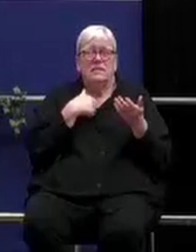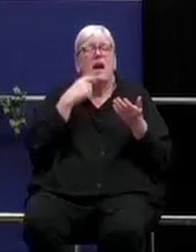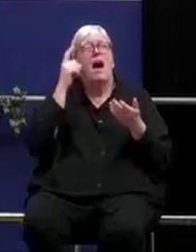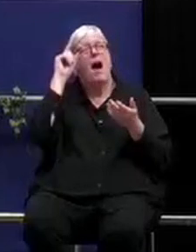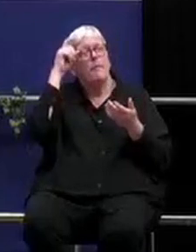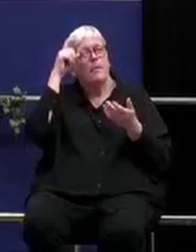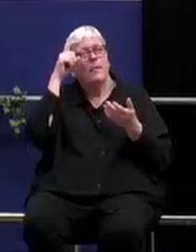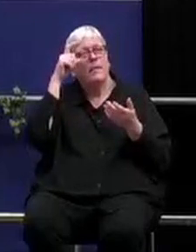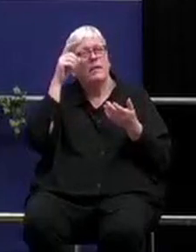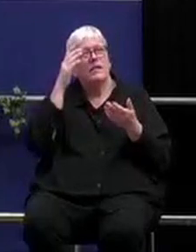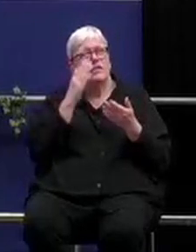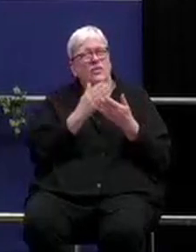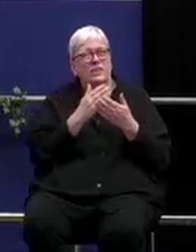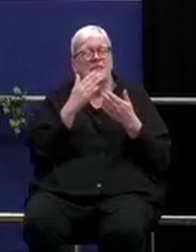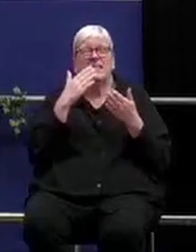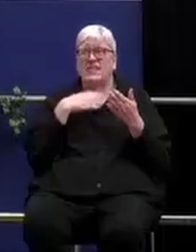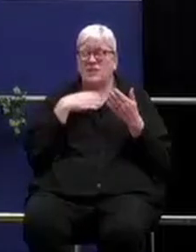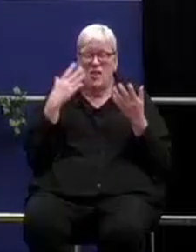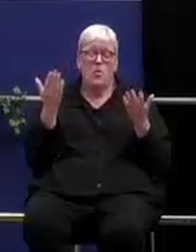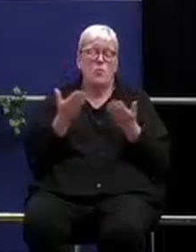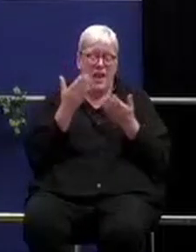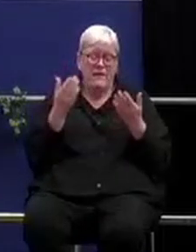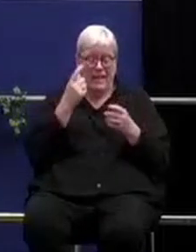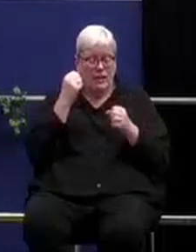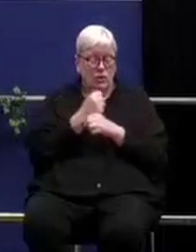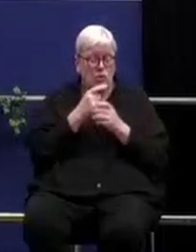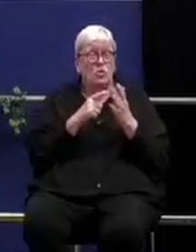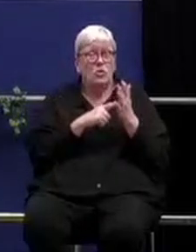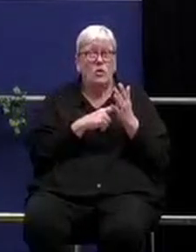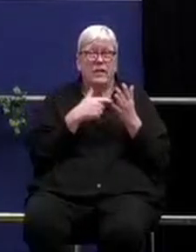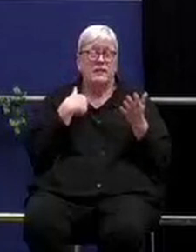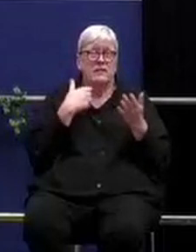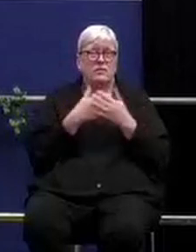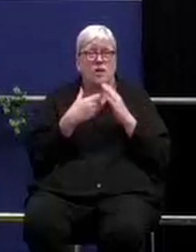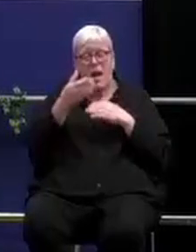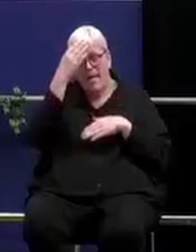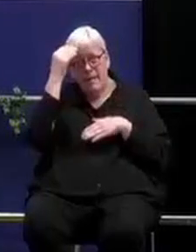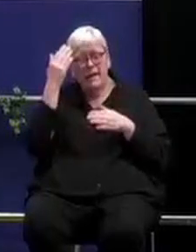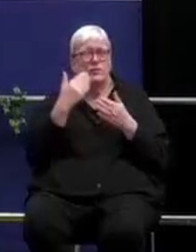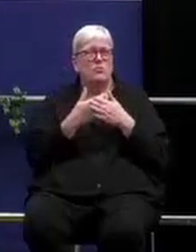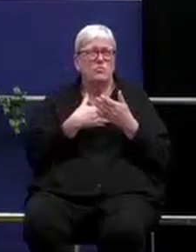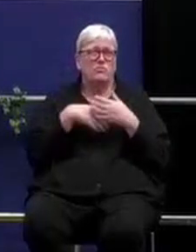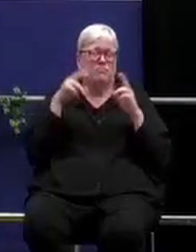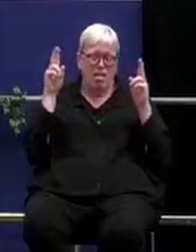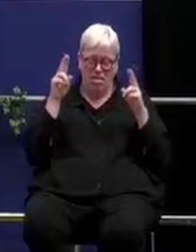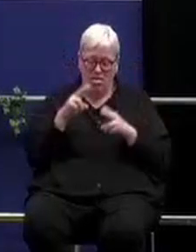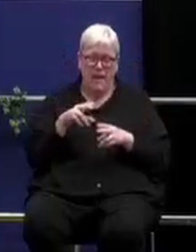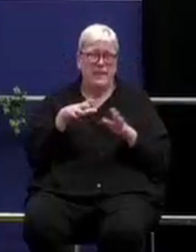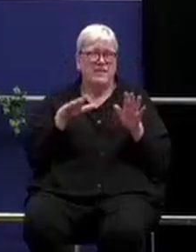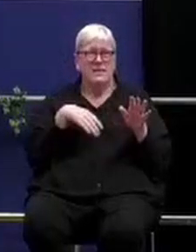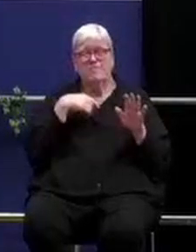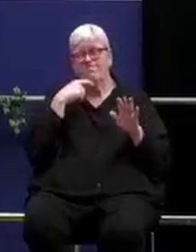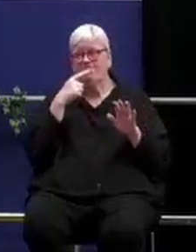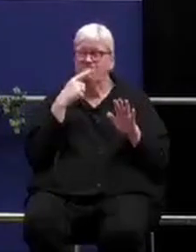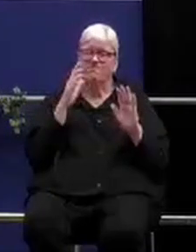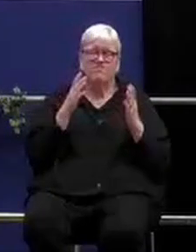it just needs to be like wherever, yeah, whenever you can do it. So I think I've just learned to be less precious about where I